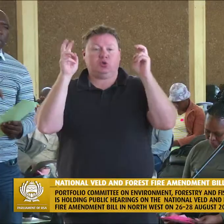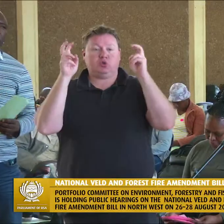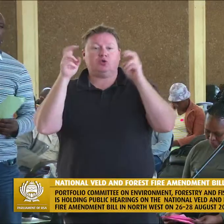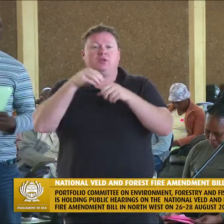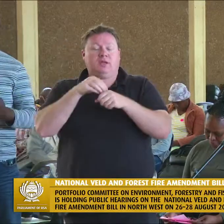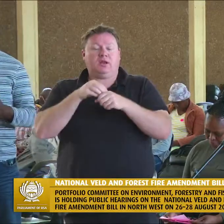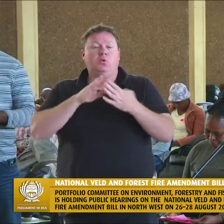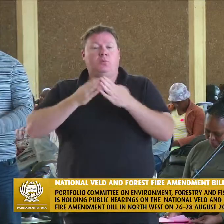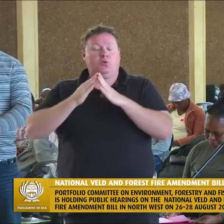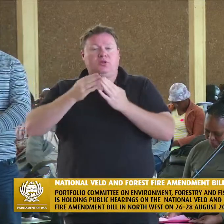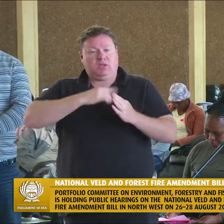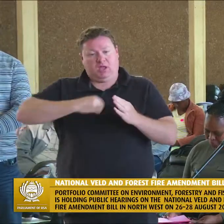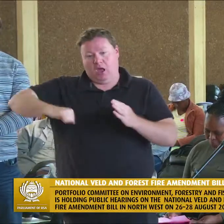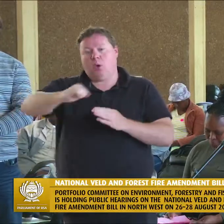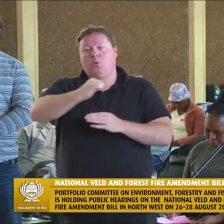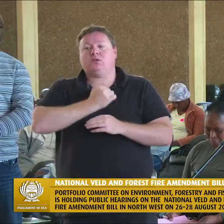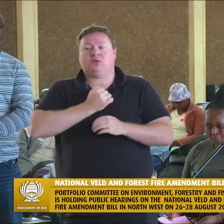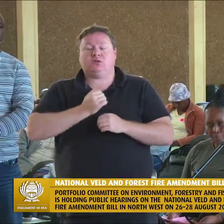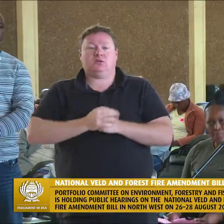communities